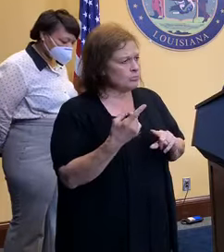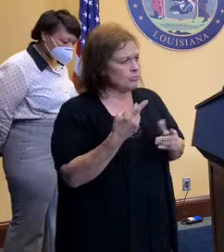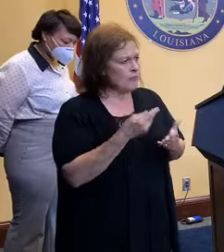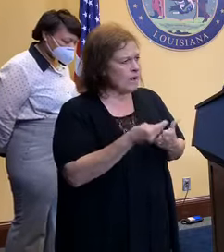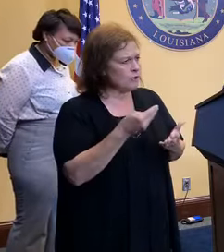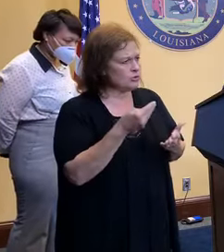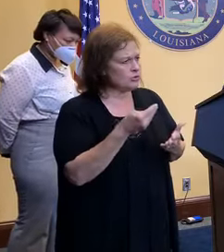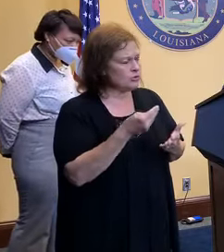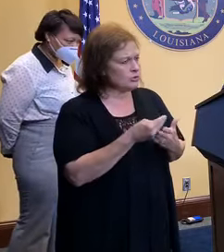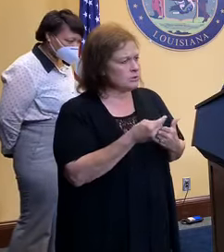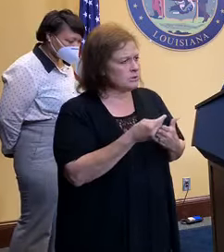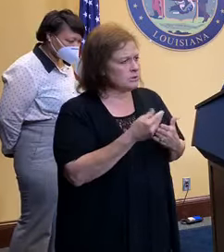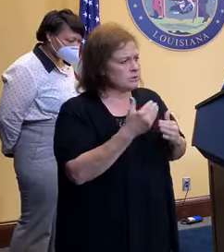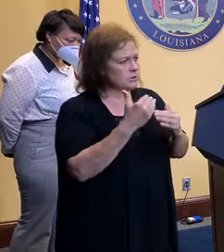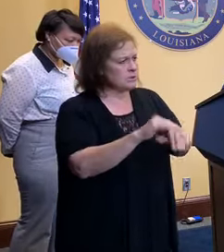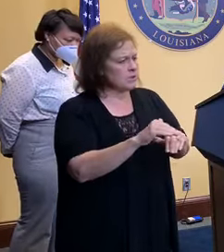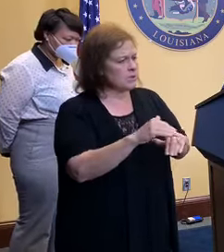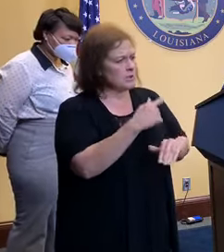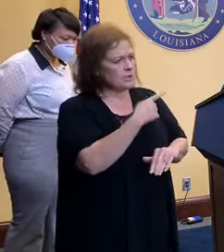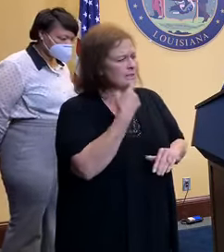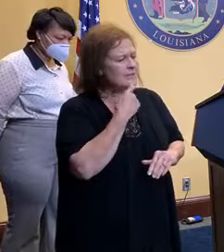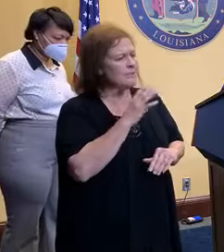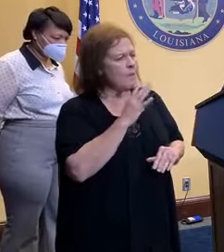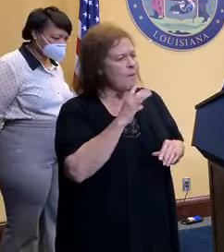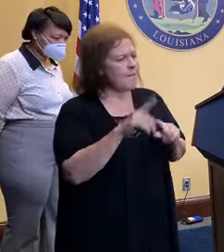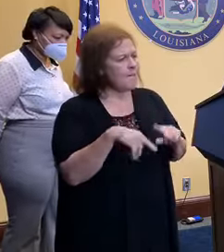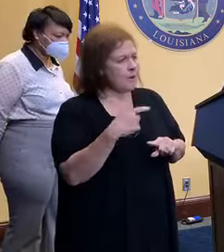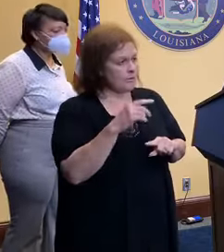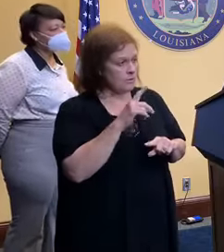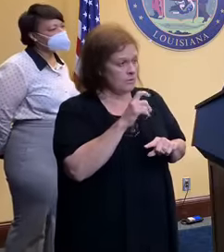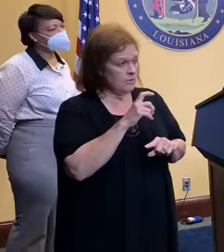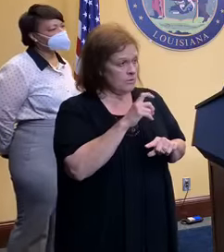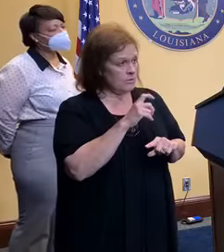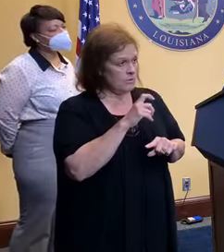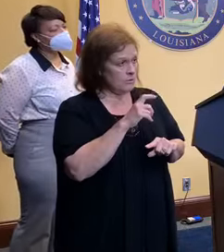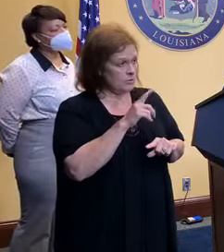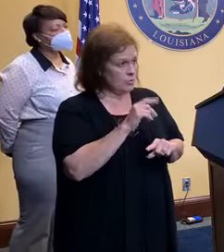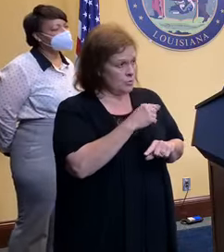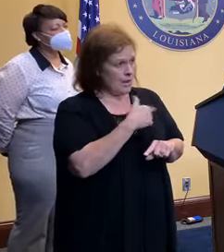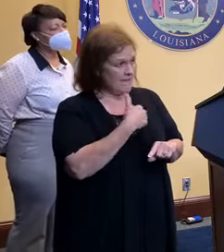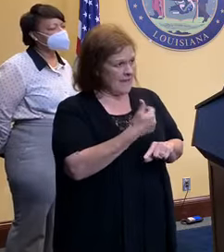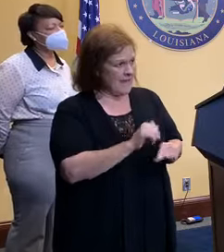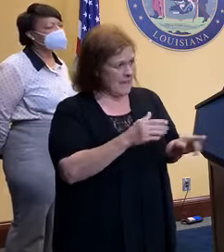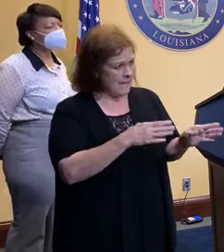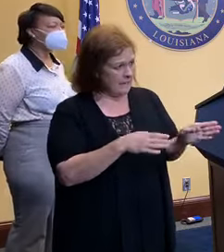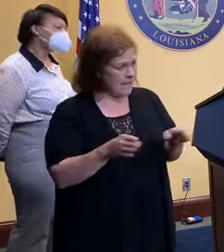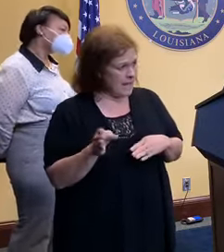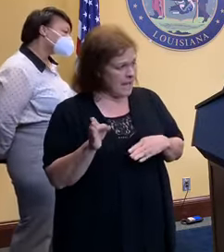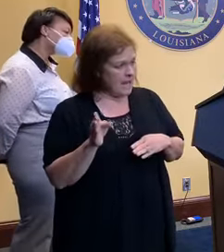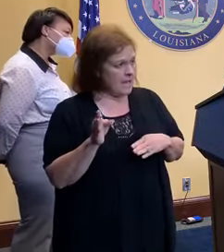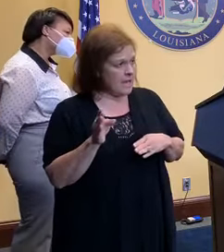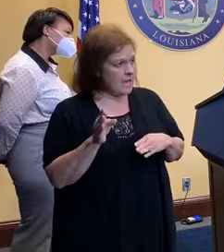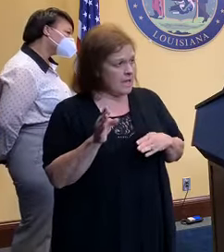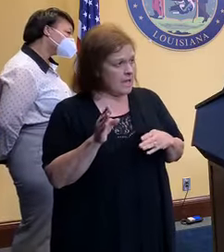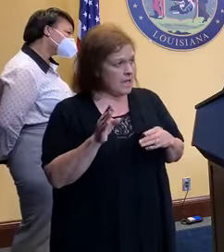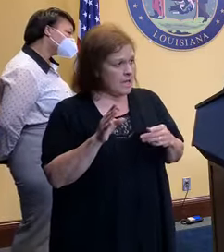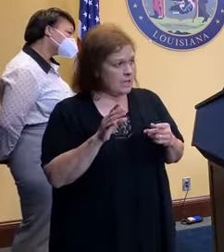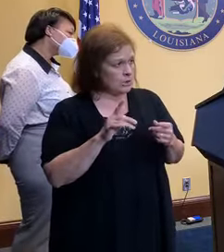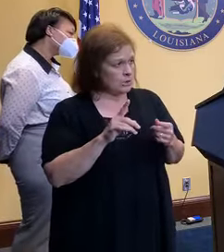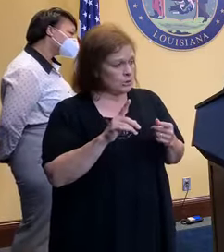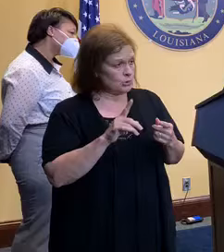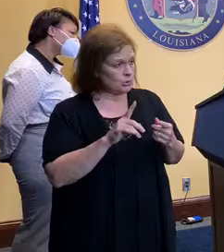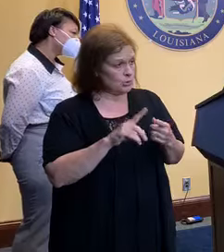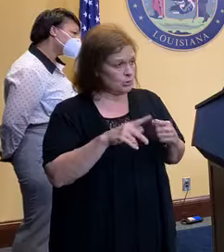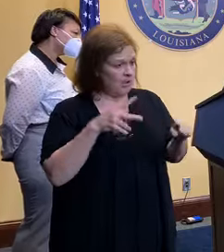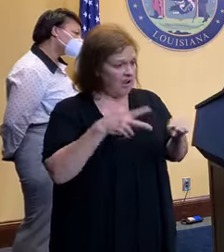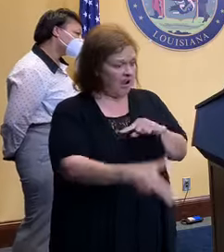budget constraints that we discussed earlier. I was wondering if there were still any plans potentially to reduce staff work